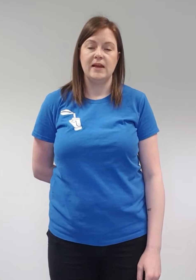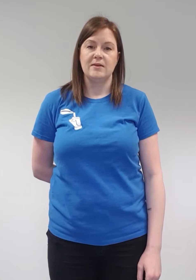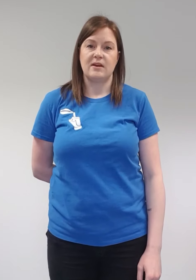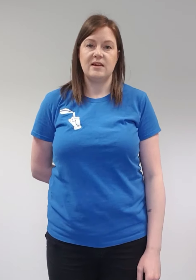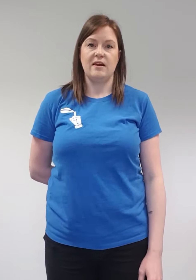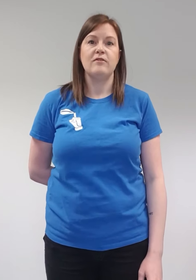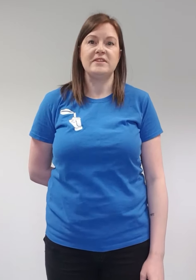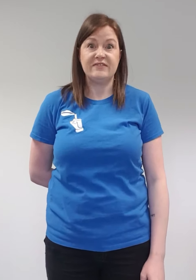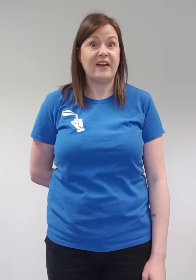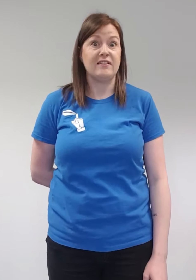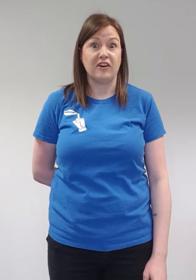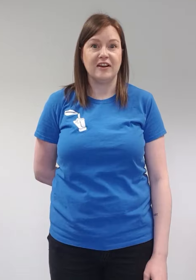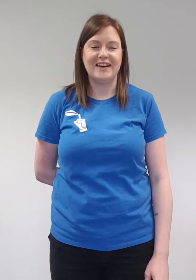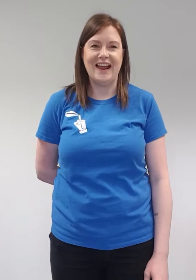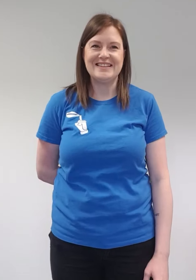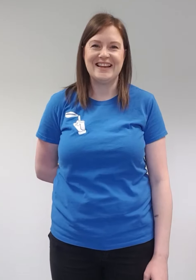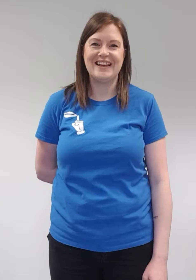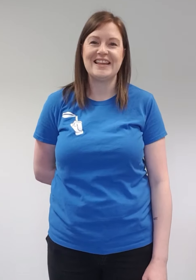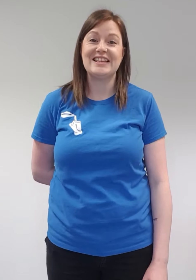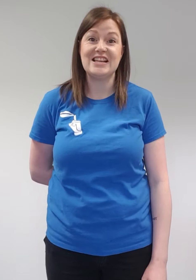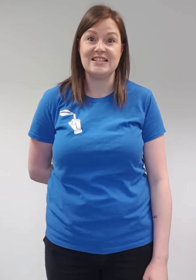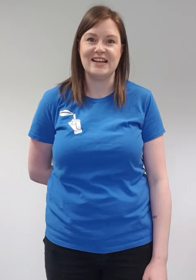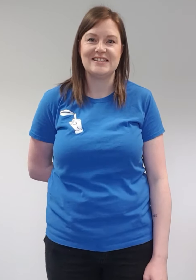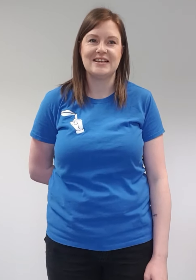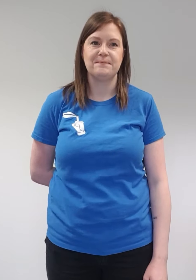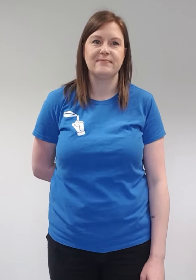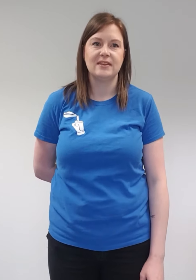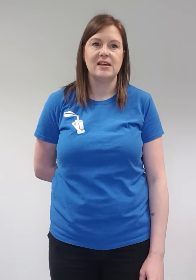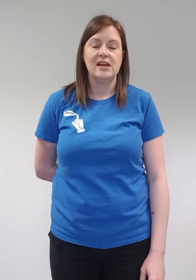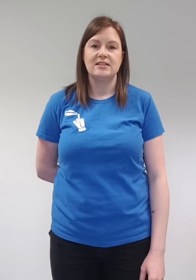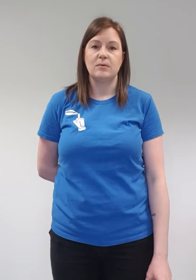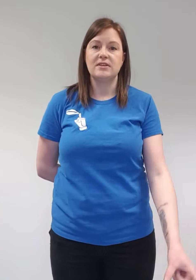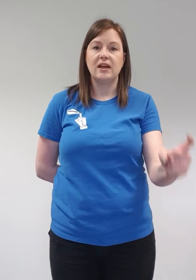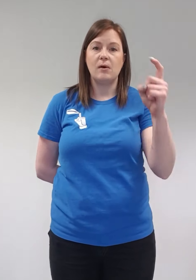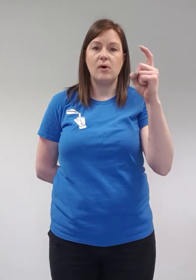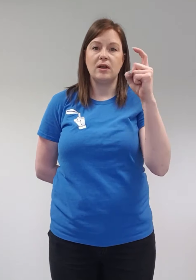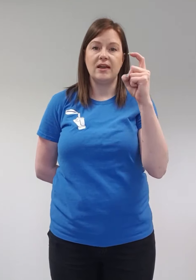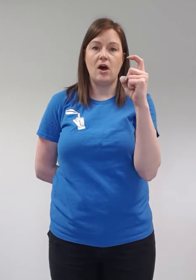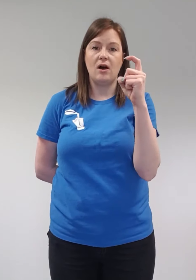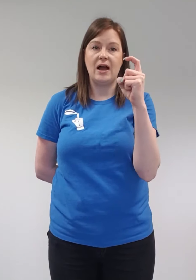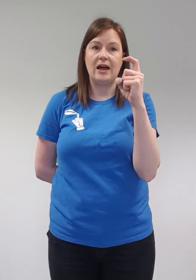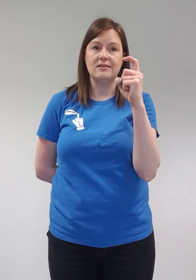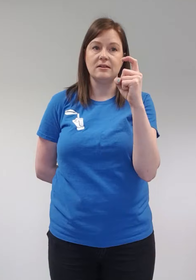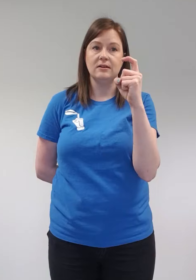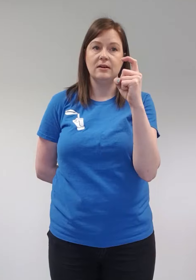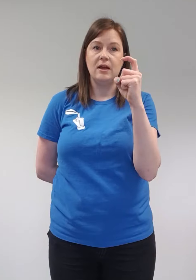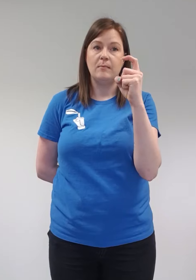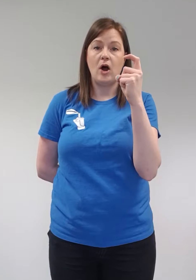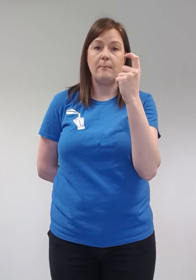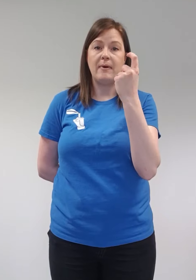I'm going to learn everybody's favourite next, the dentist. So we'll take our working R hand, palm